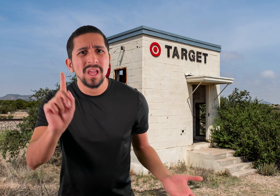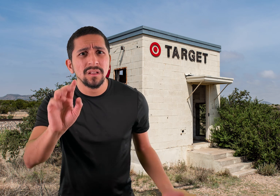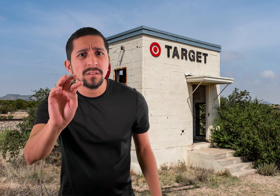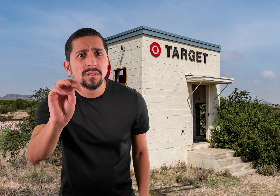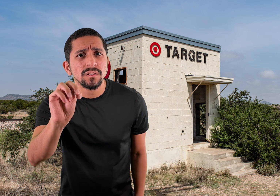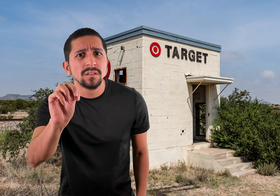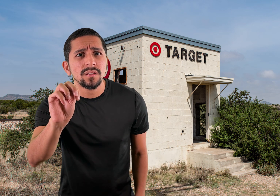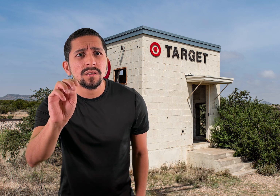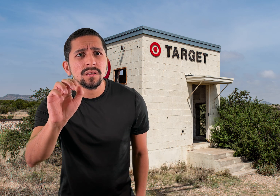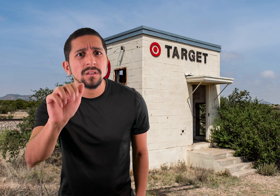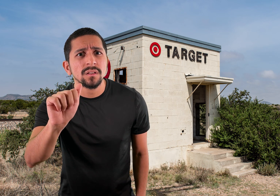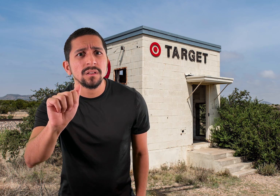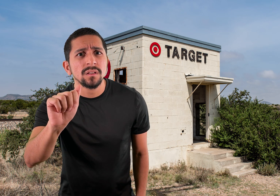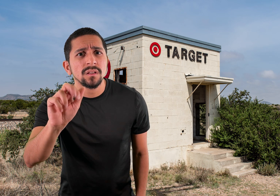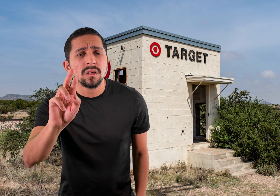Where is?